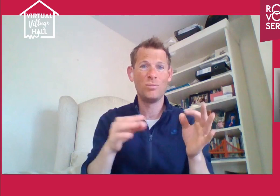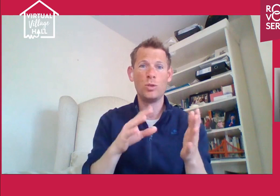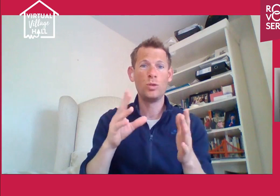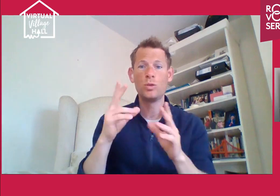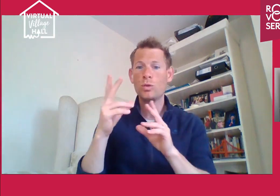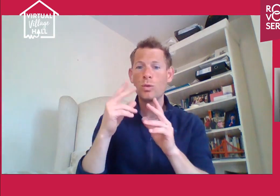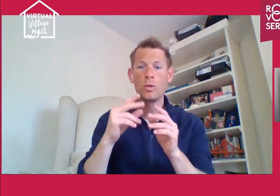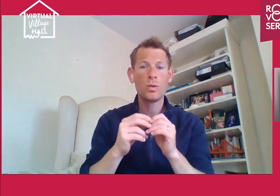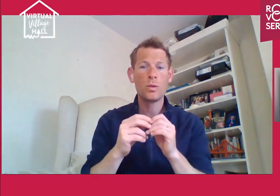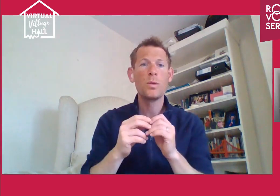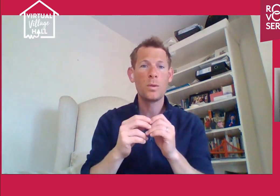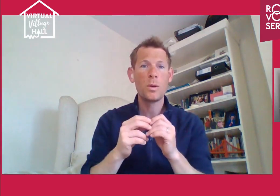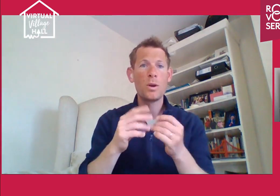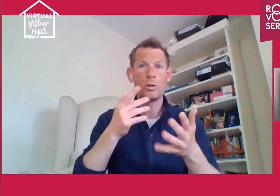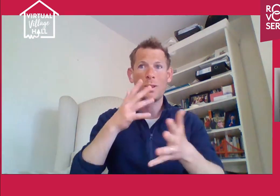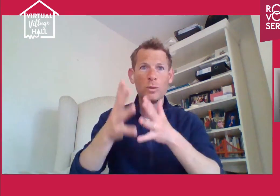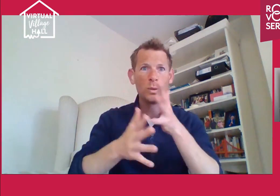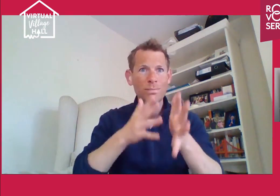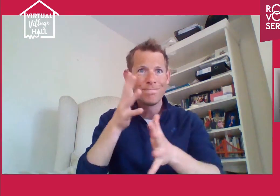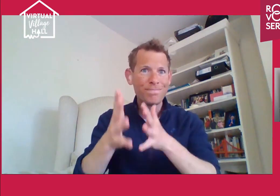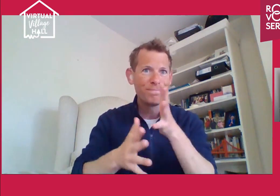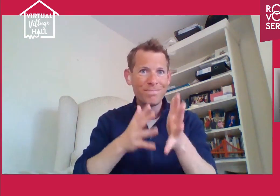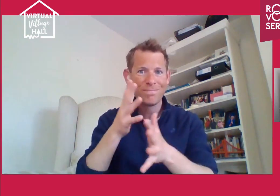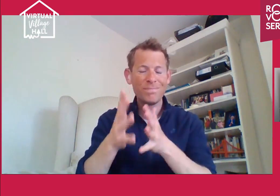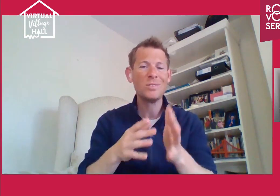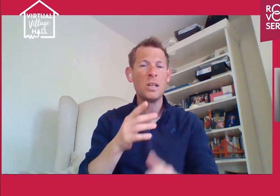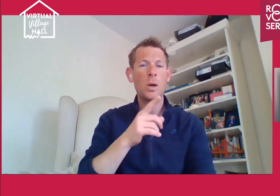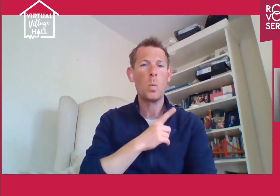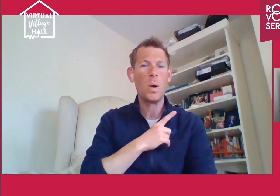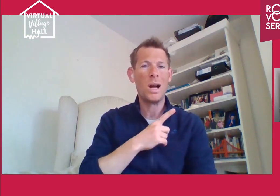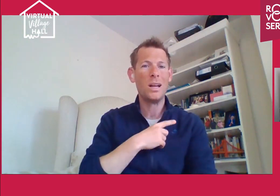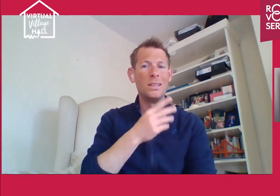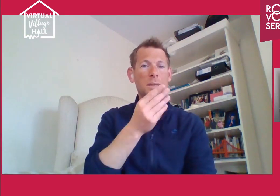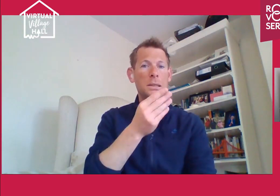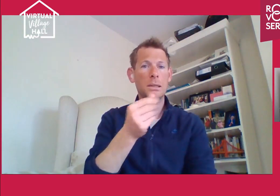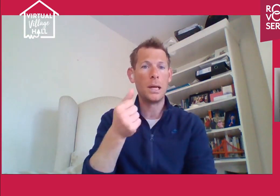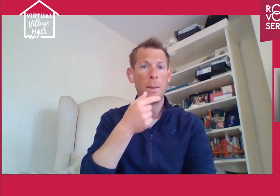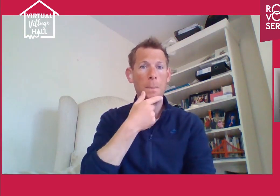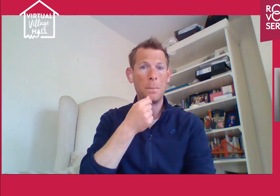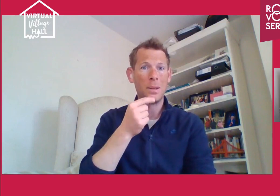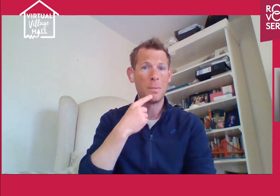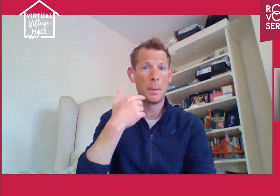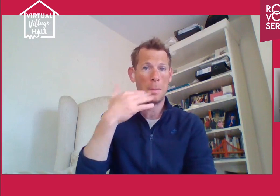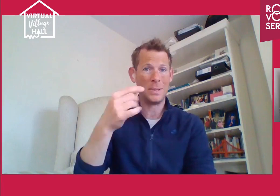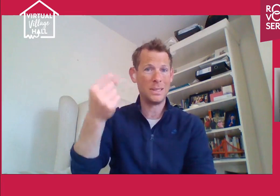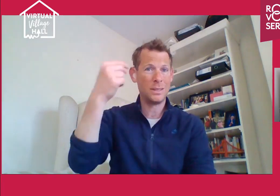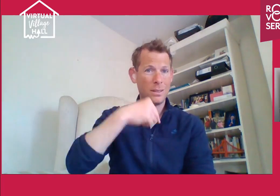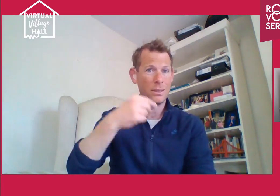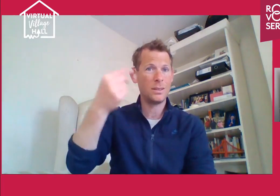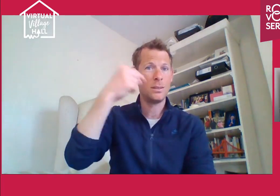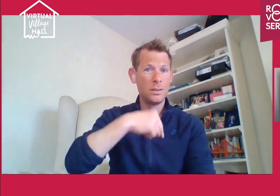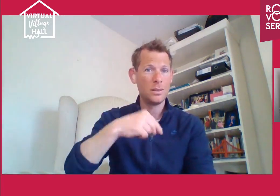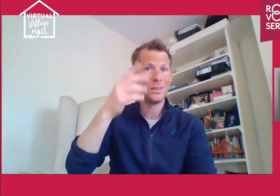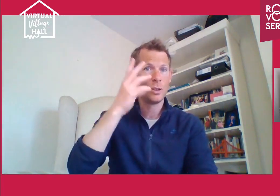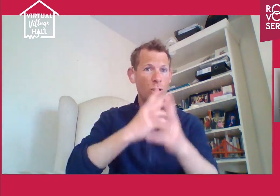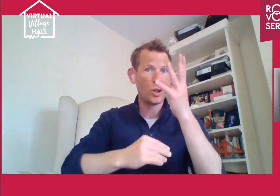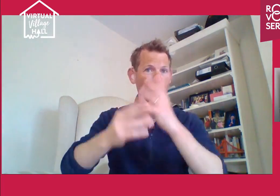completely silent. There wouldn't be any voiceover, it's all sign language. So it was really just to give you